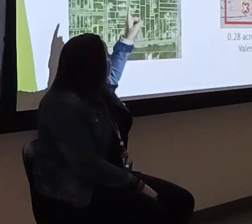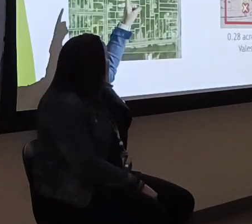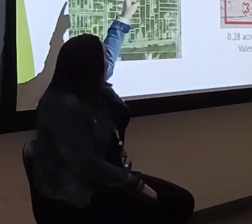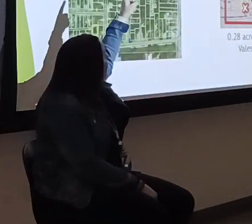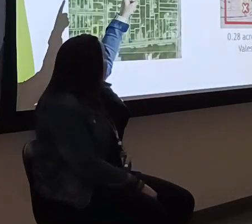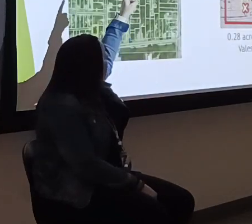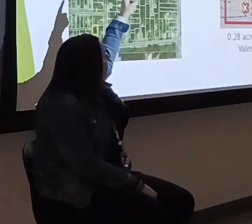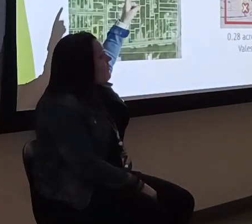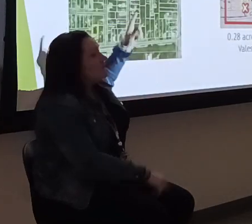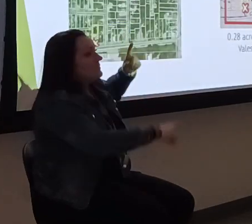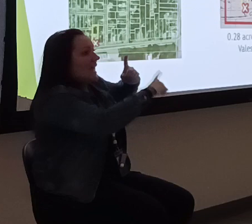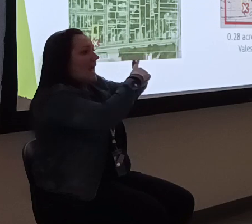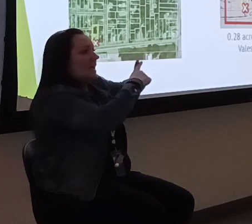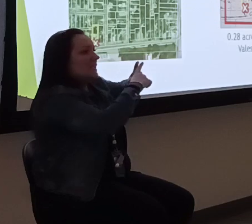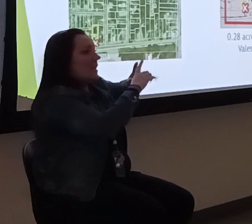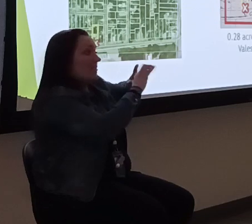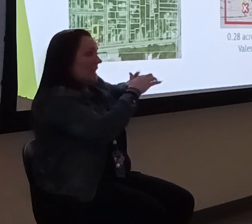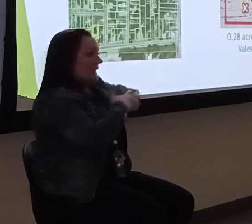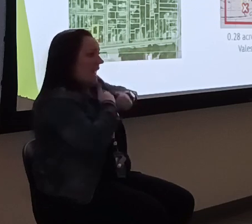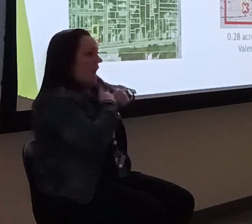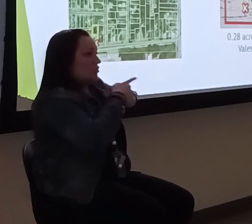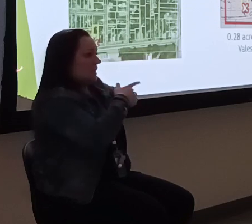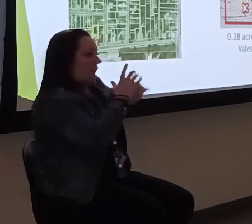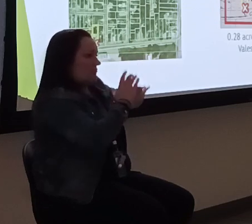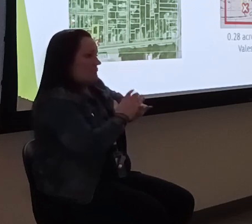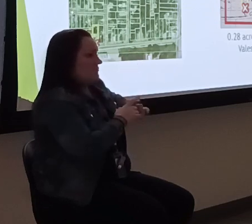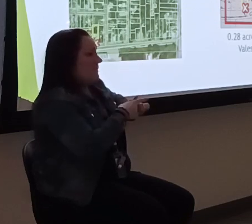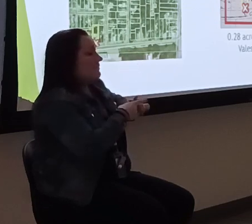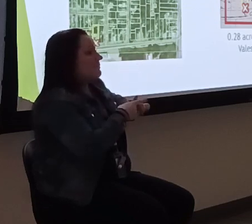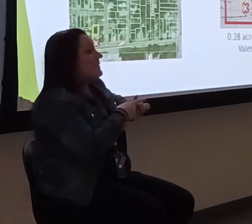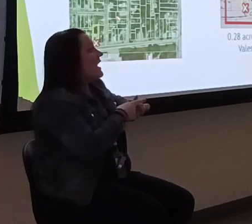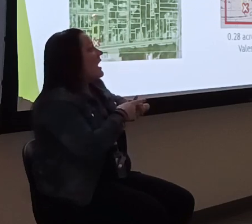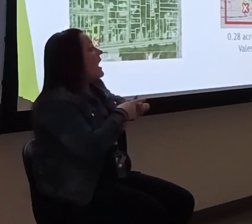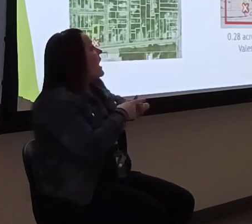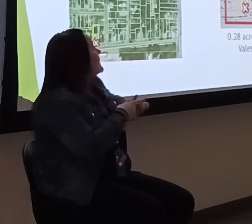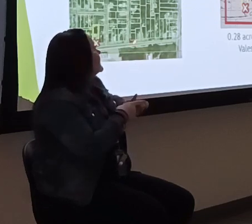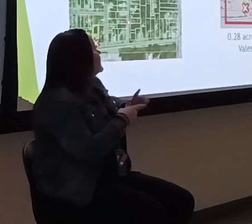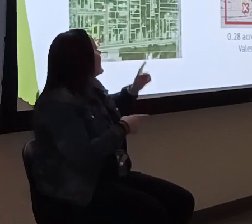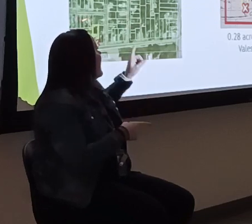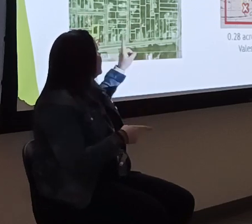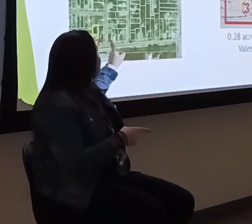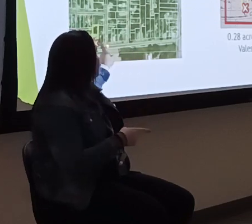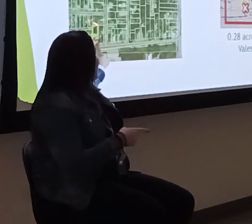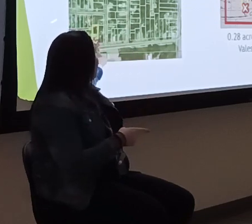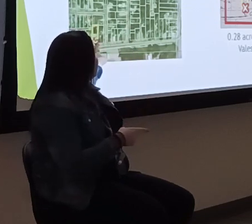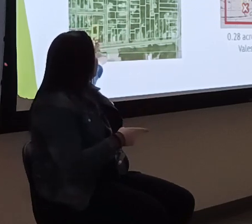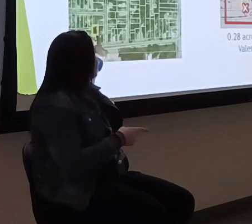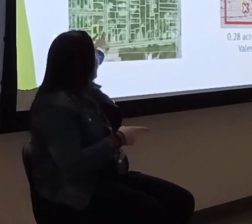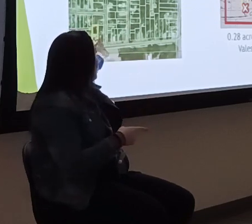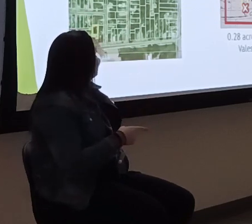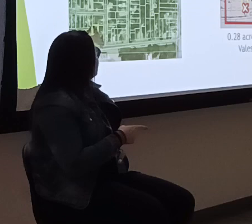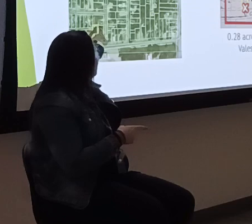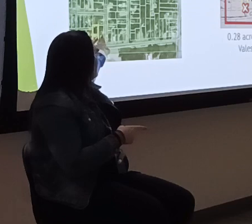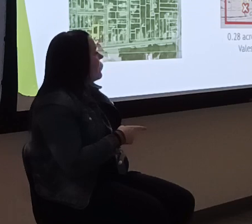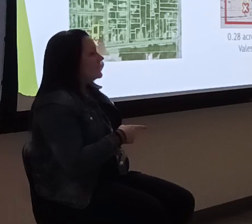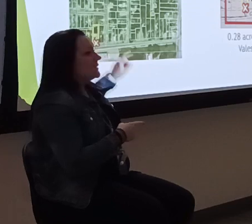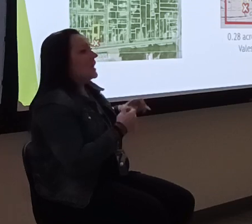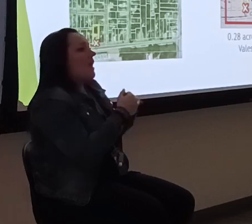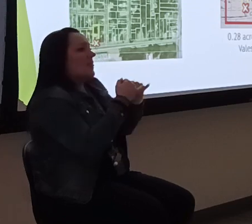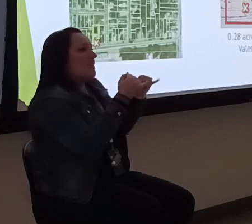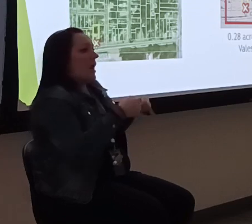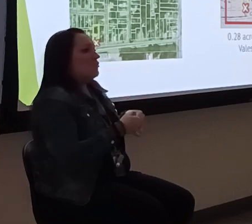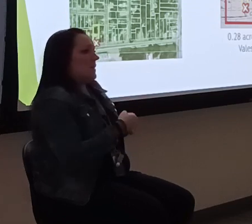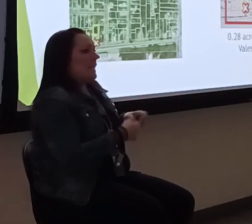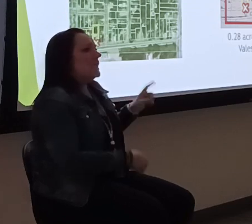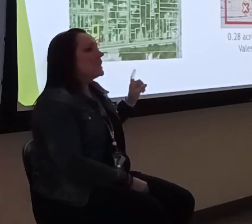X on the map. I went and then highlighted the parcel boundary. And then